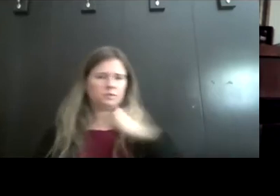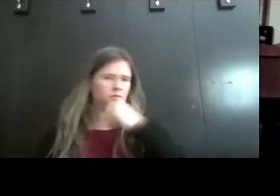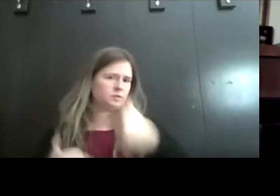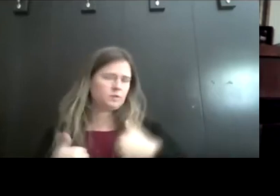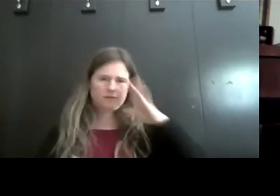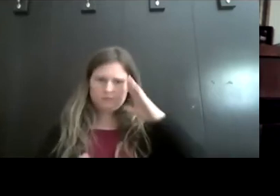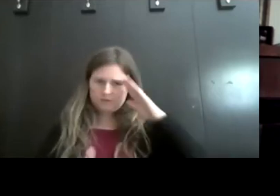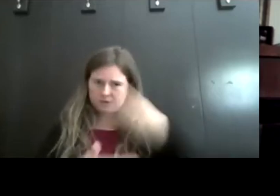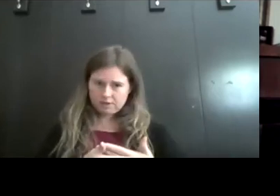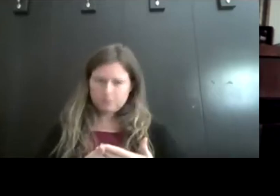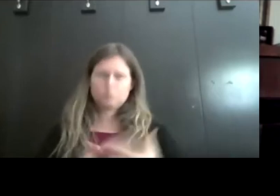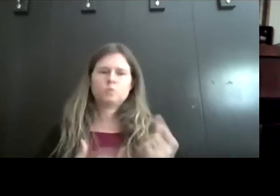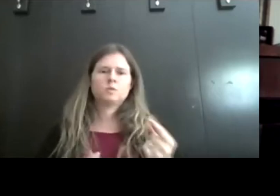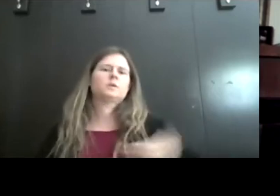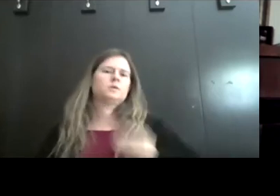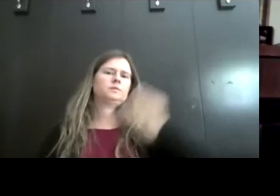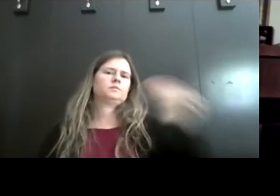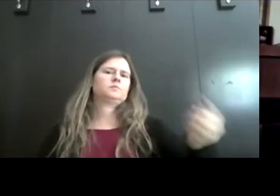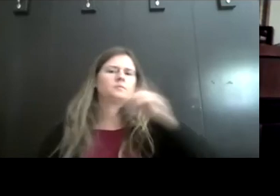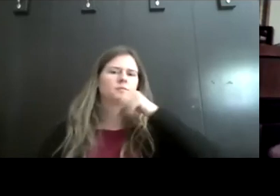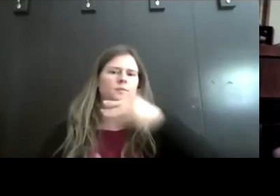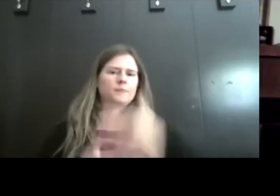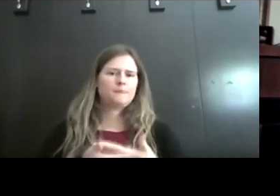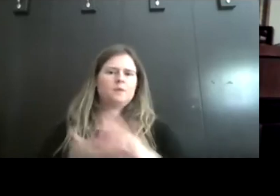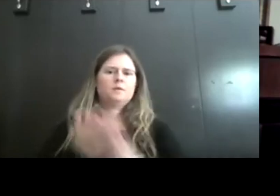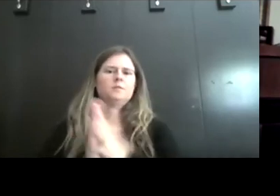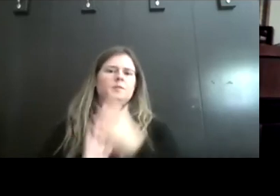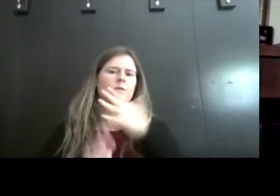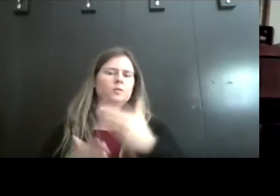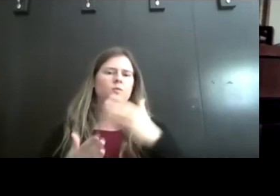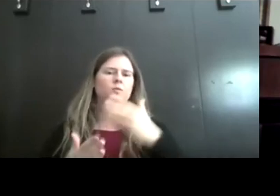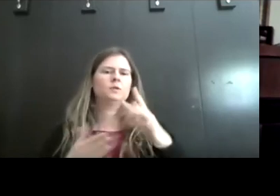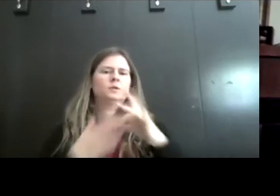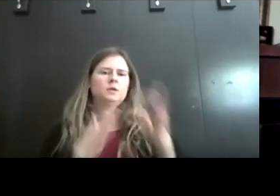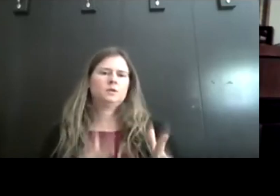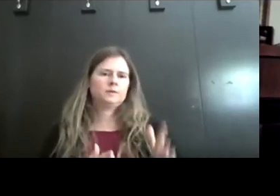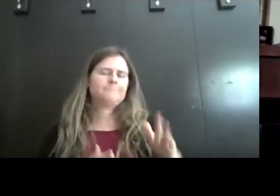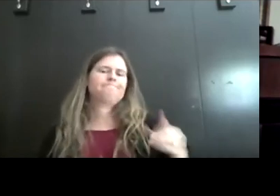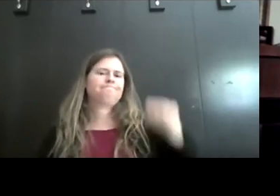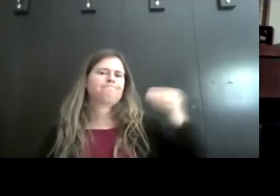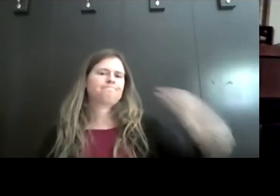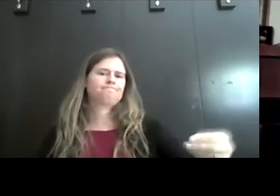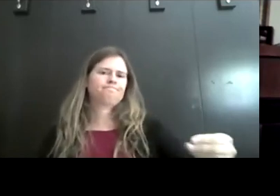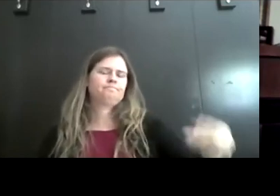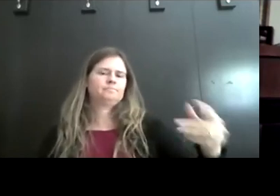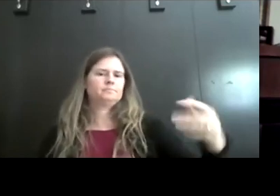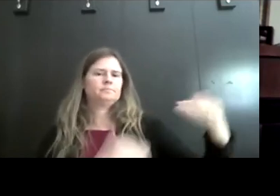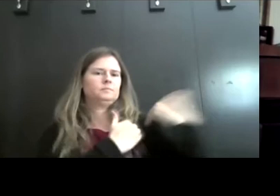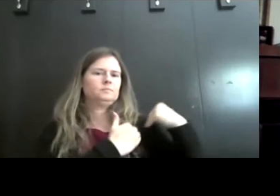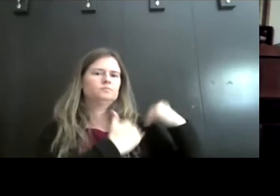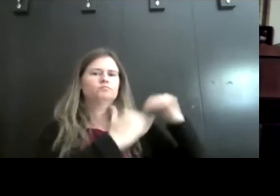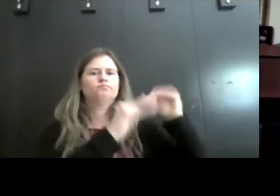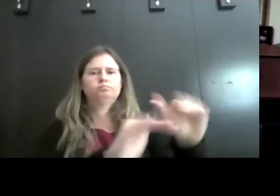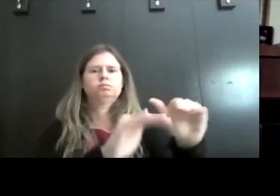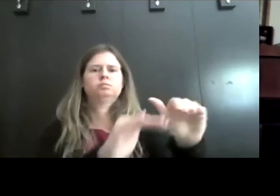daughter will be a good leader, he passes it on, that leadership role, that chief, that